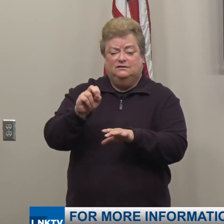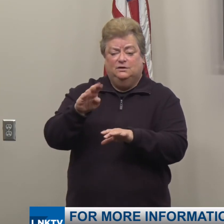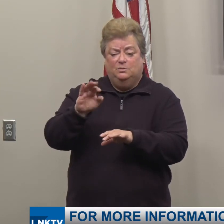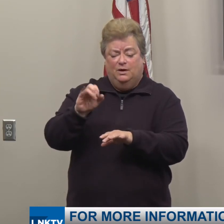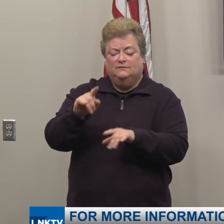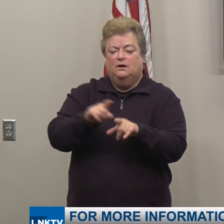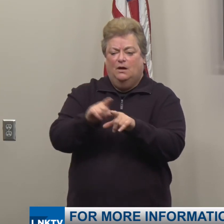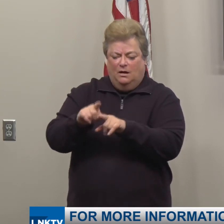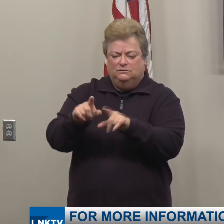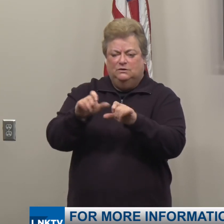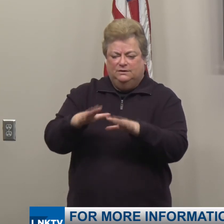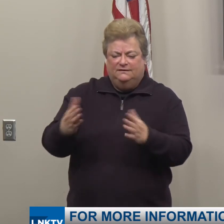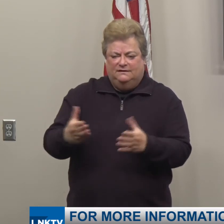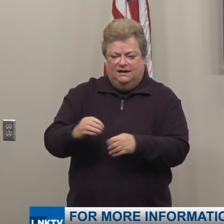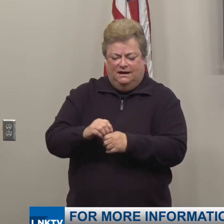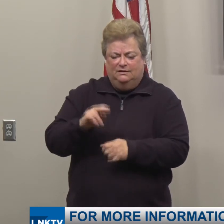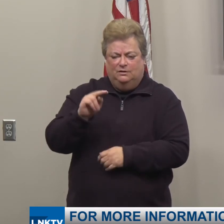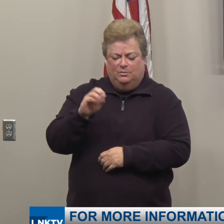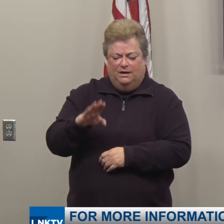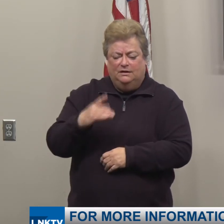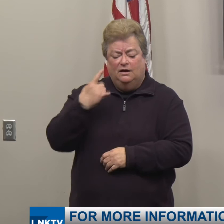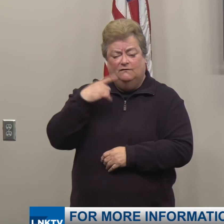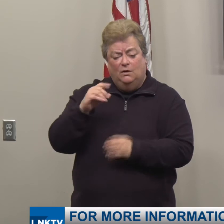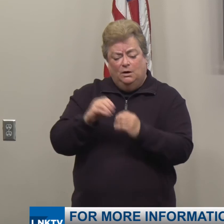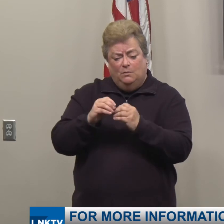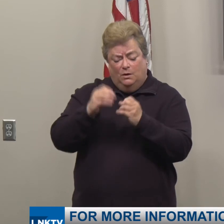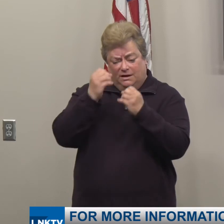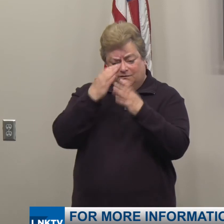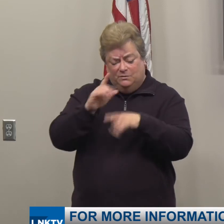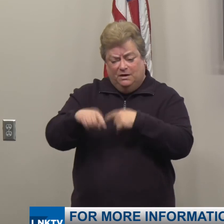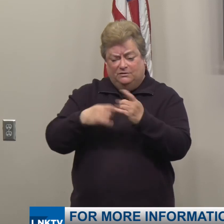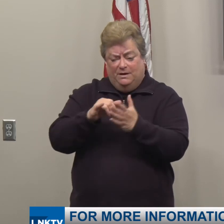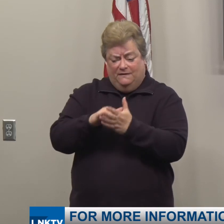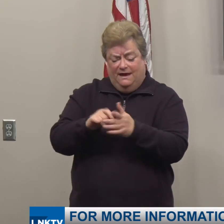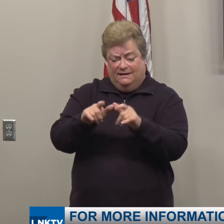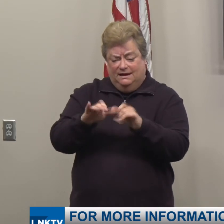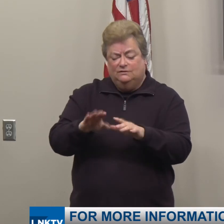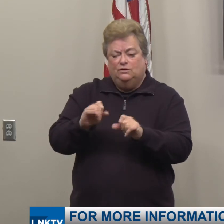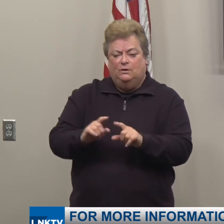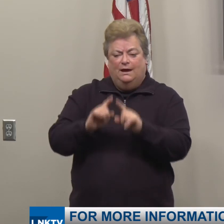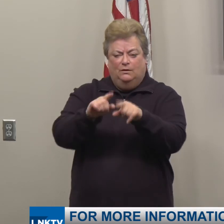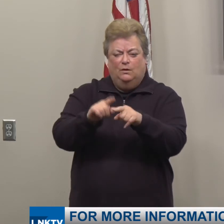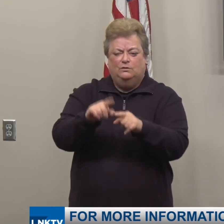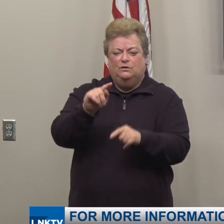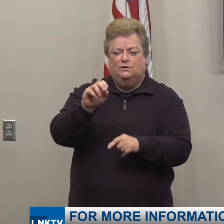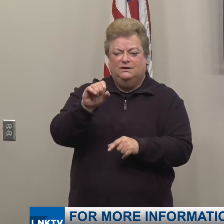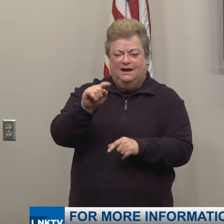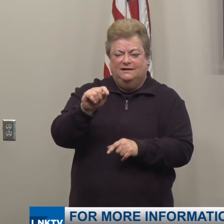Lincoln as well. For more information on that testing option, you can visit